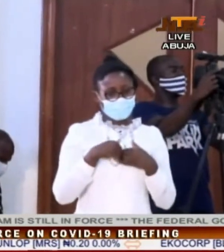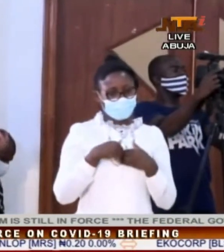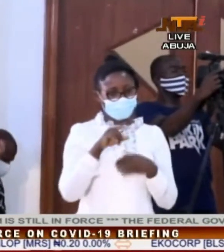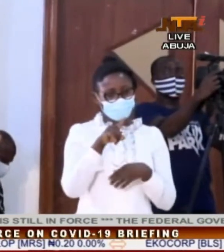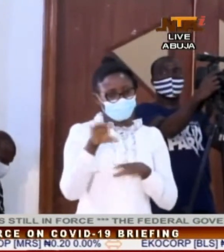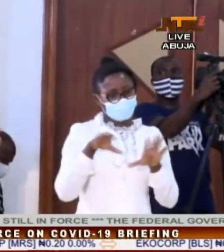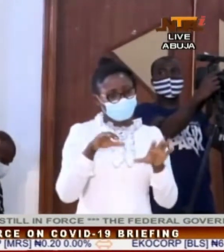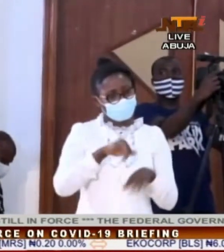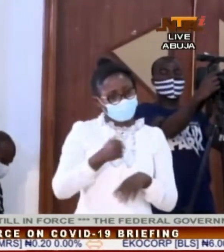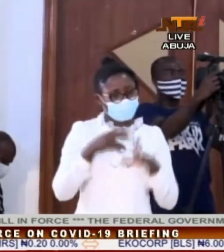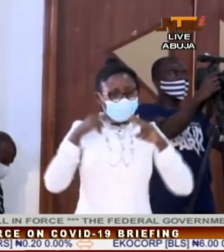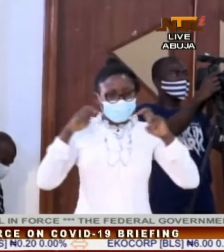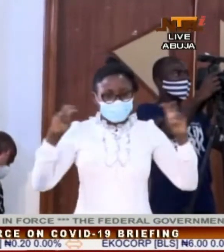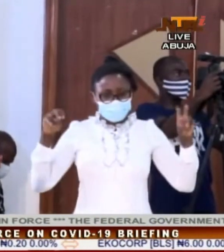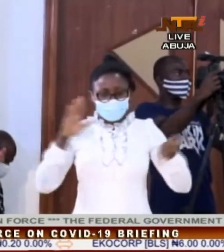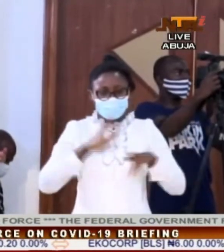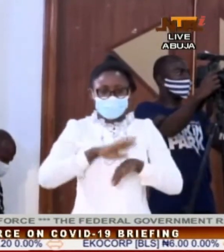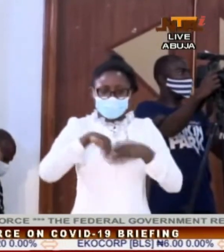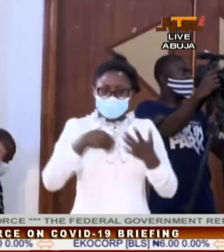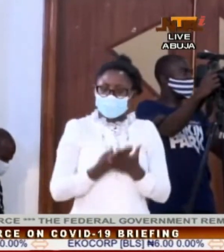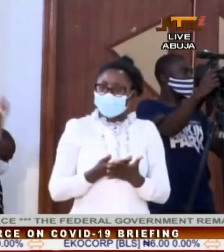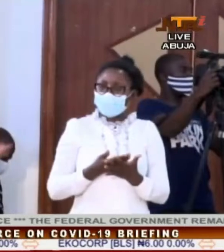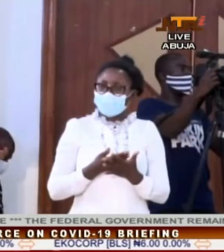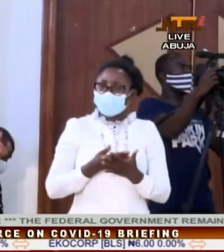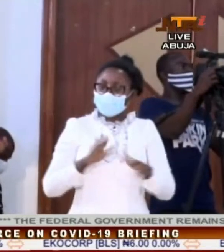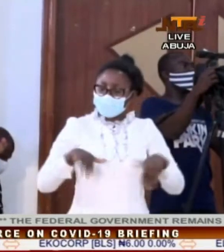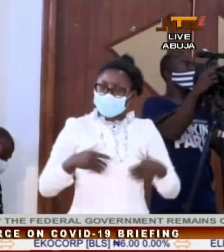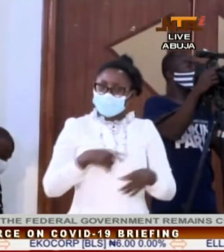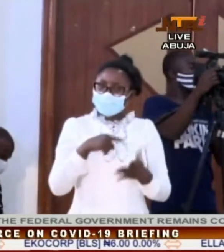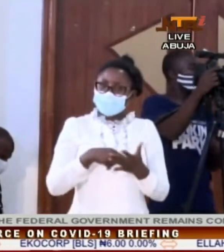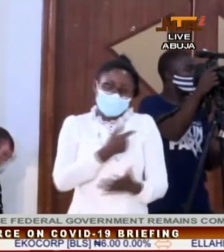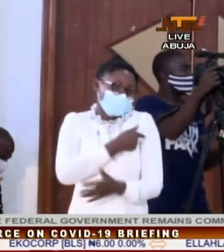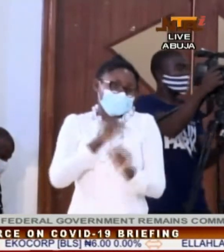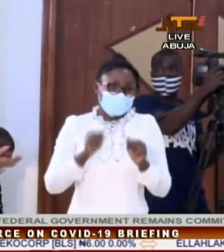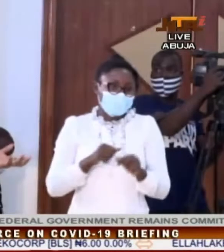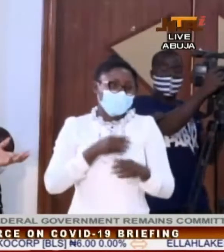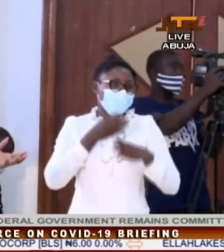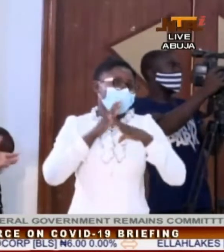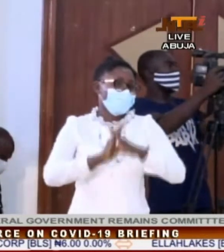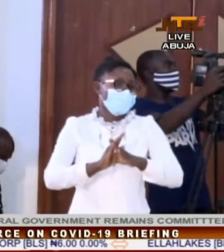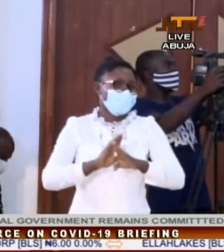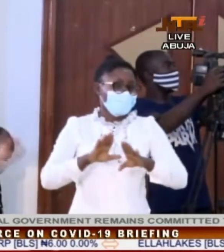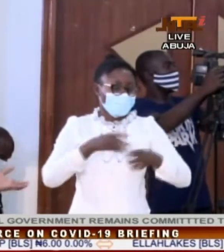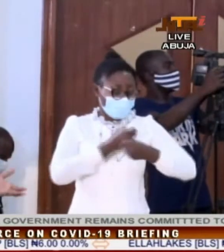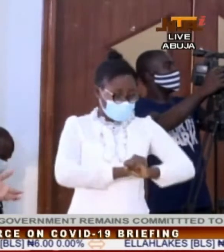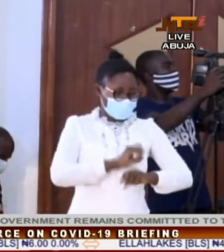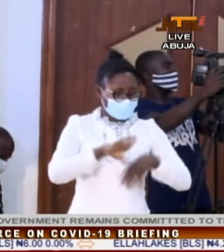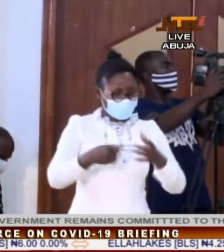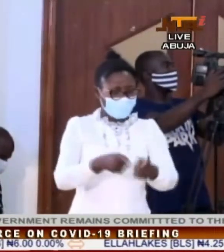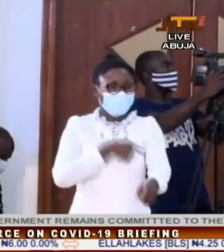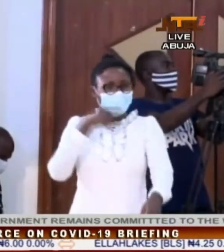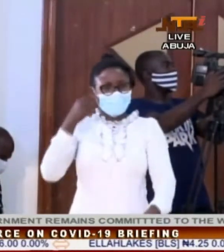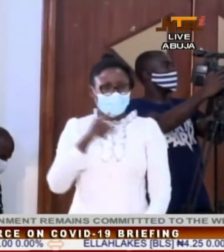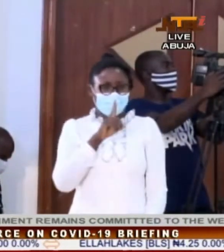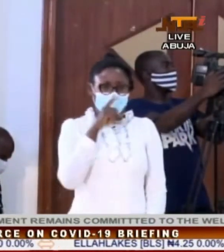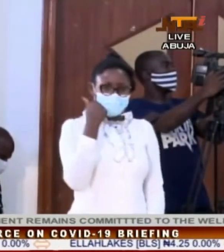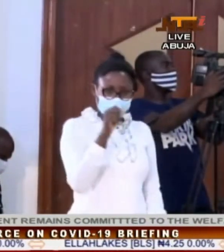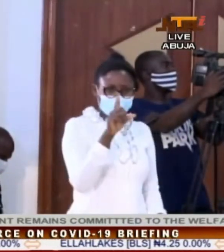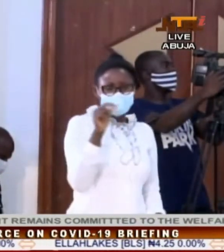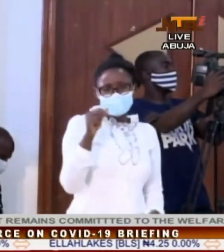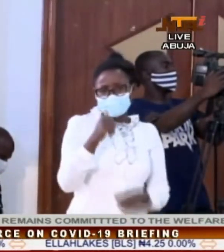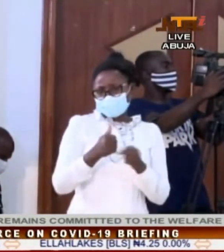investigation on how these vaccines can protect someone for how long? Is it 10 years, 20, or for a lifetime? So I would like to